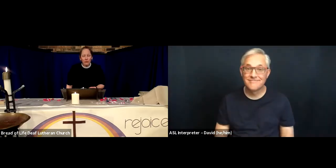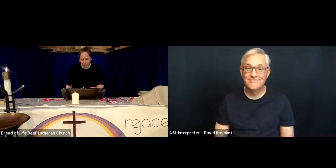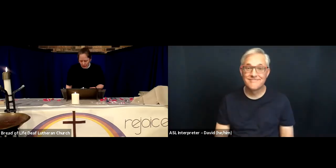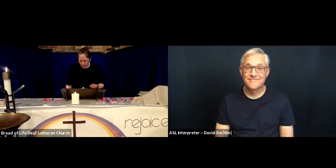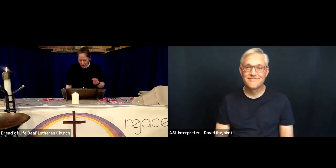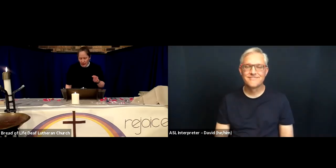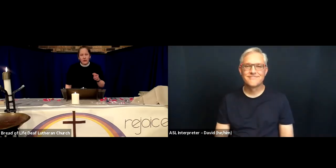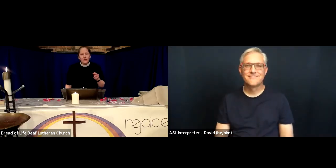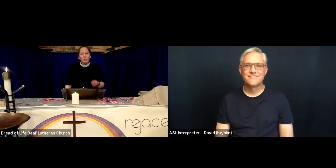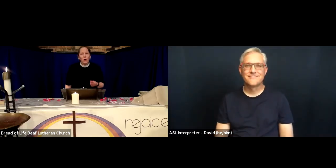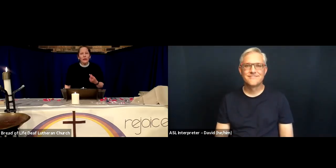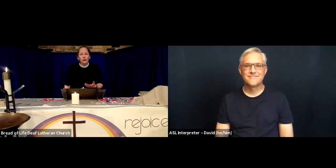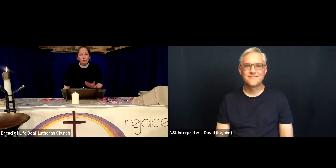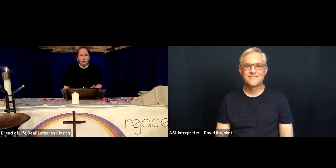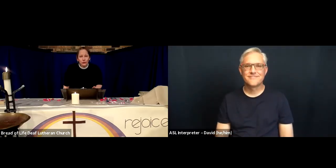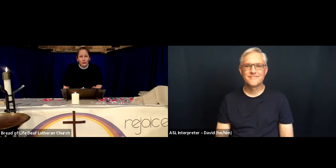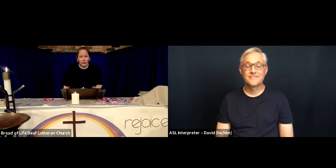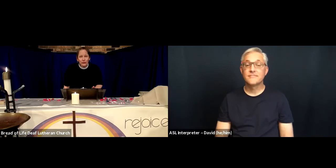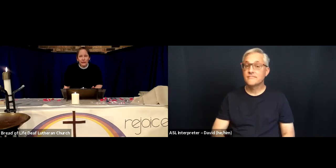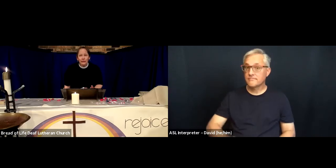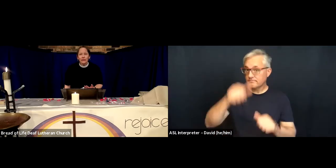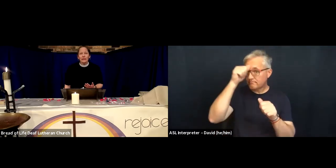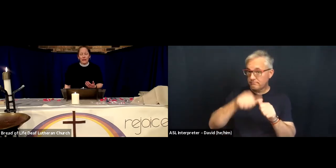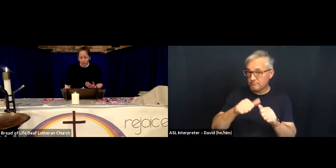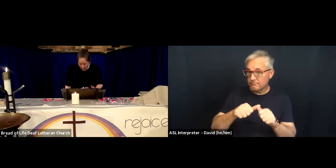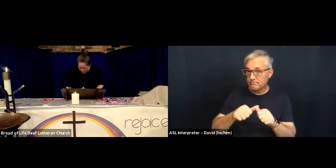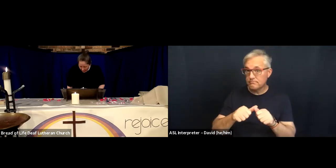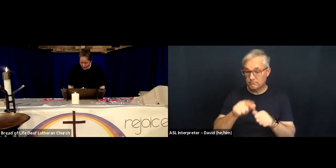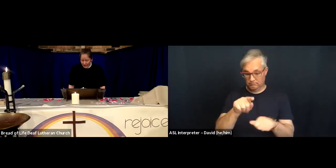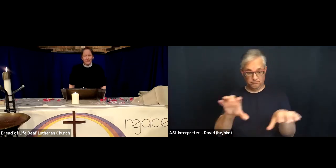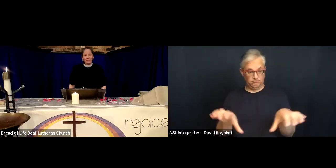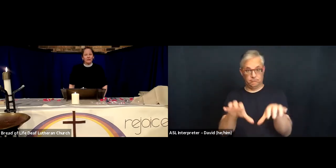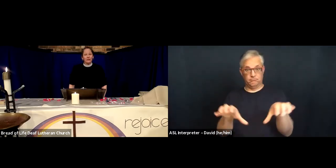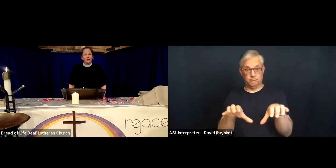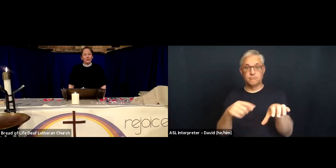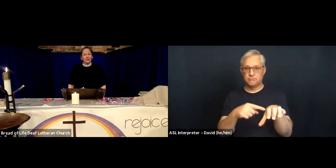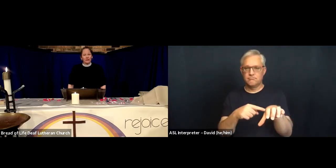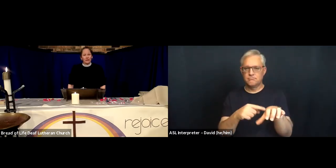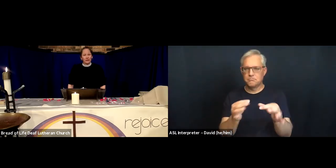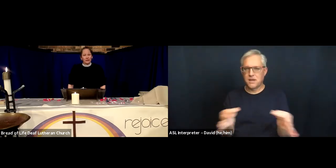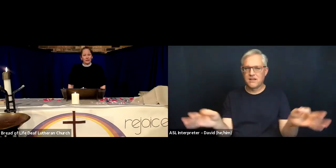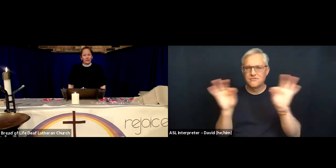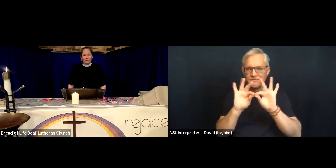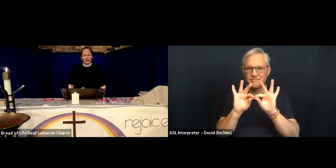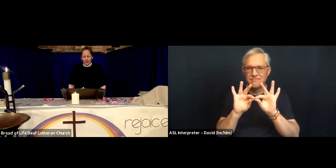And remember that what you do, it matters.